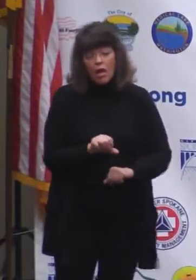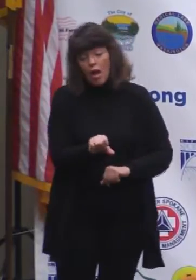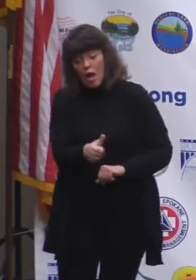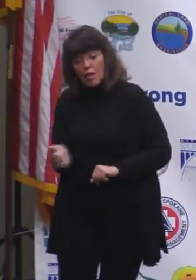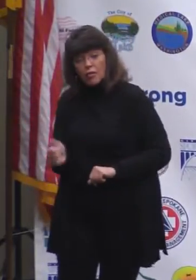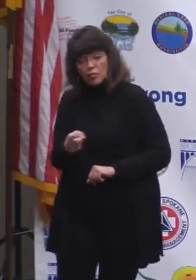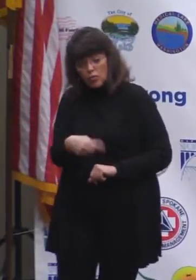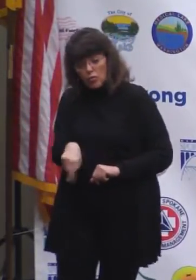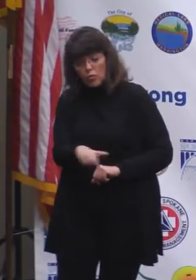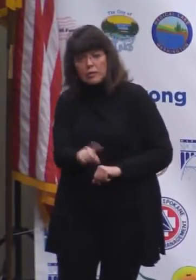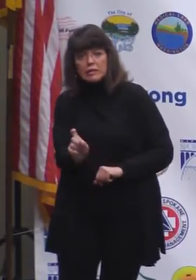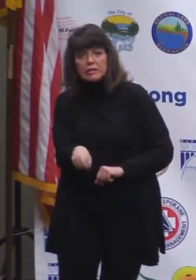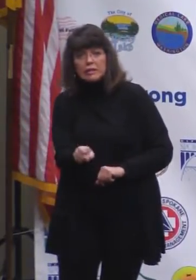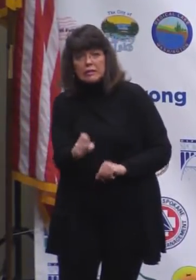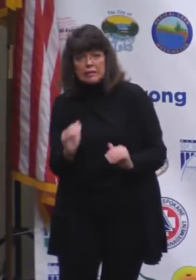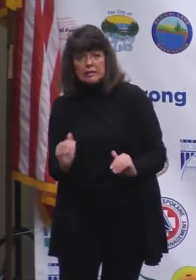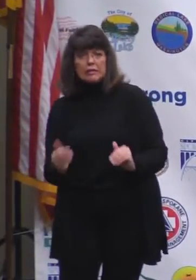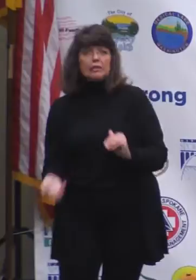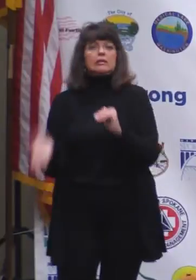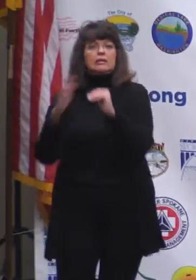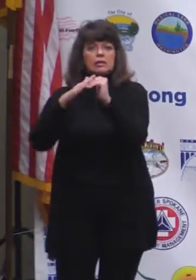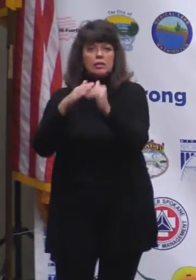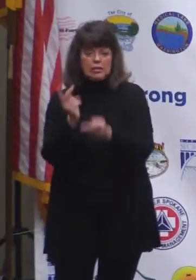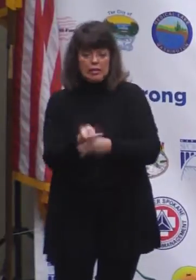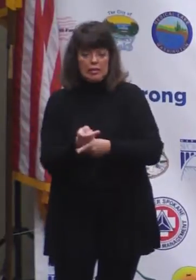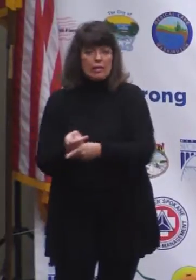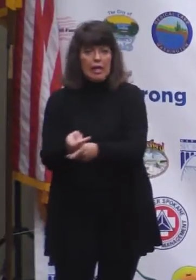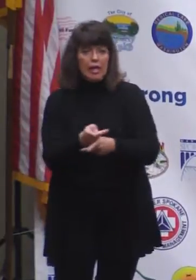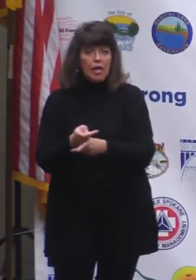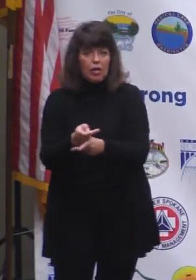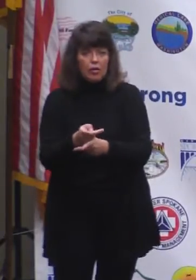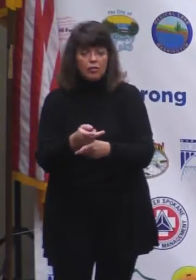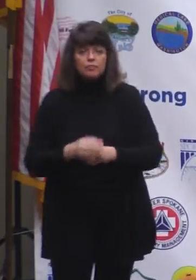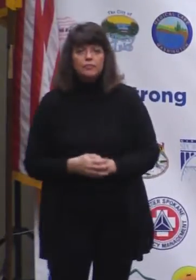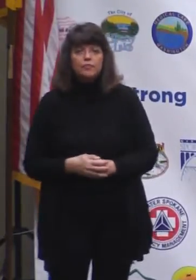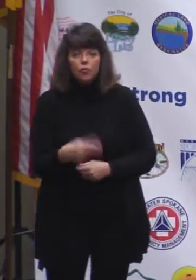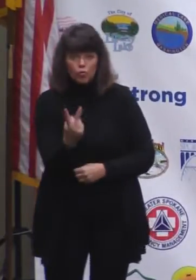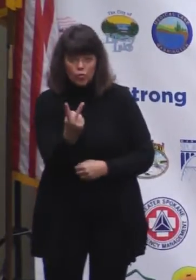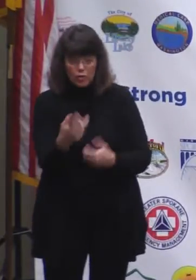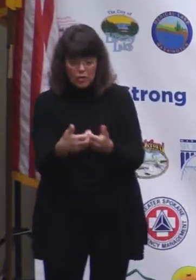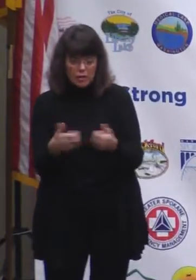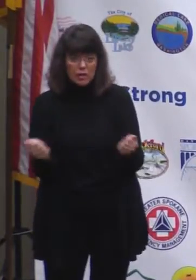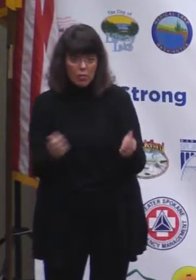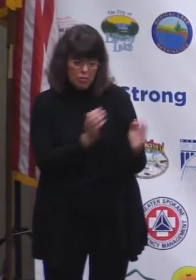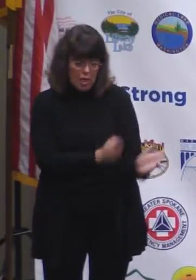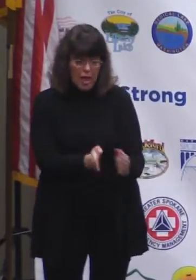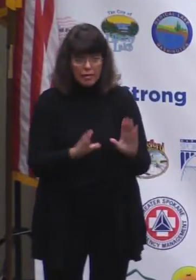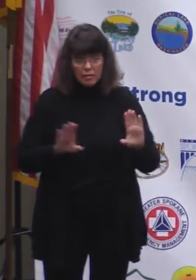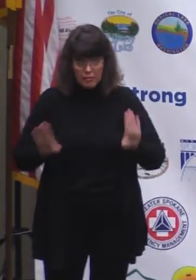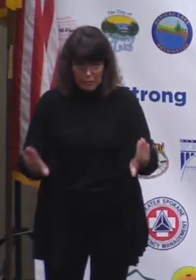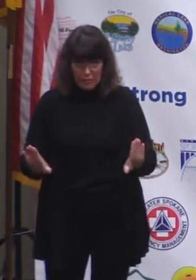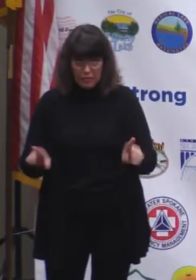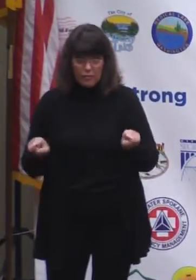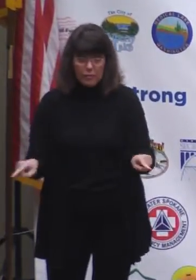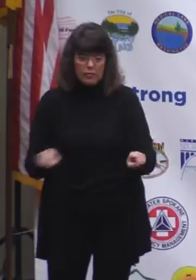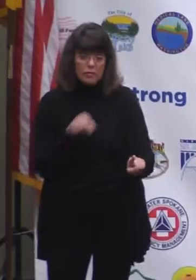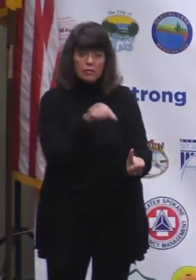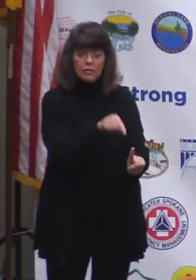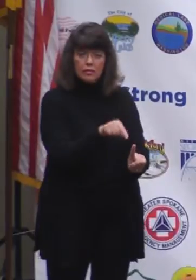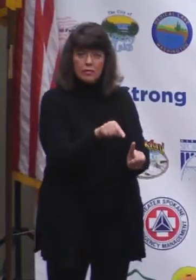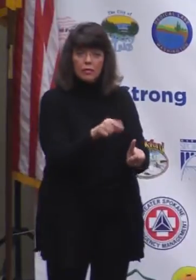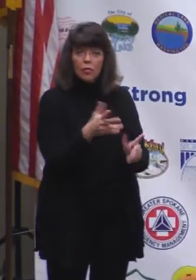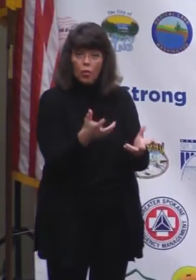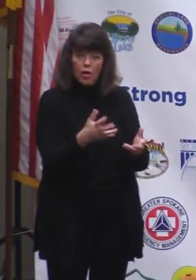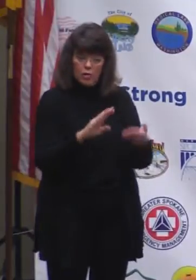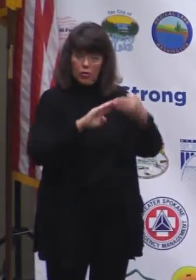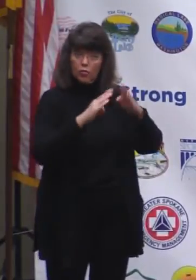community. So today we're announcing two separate plans. Our community is prepared with a plan to expand social